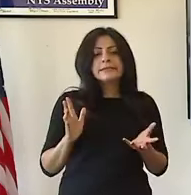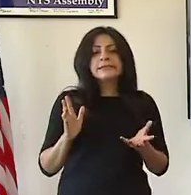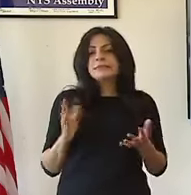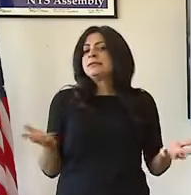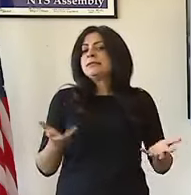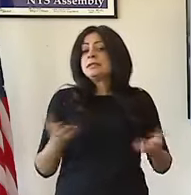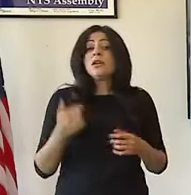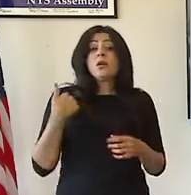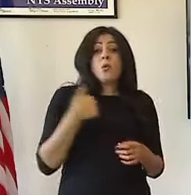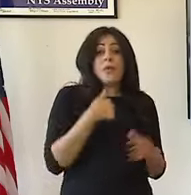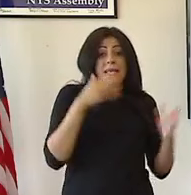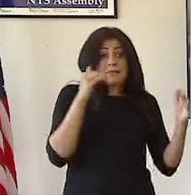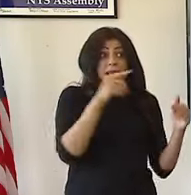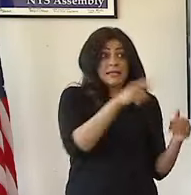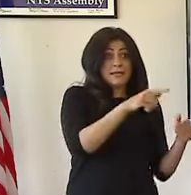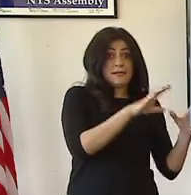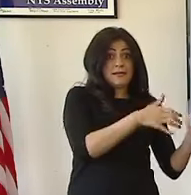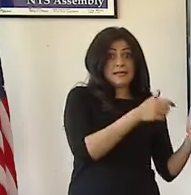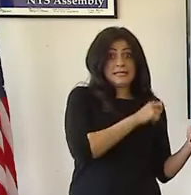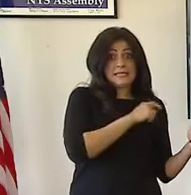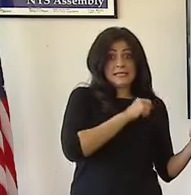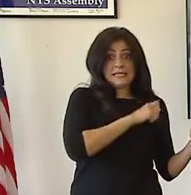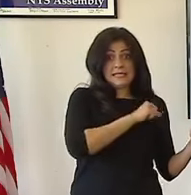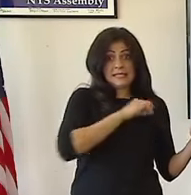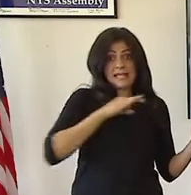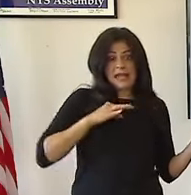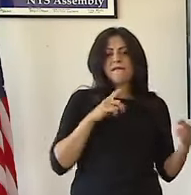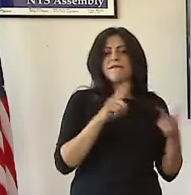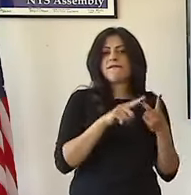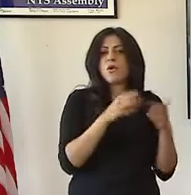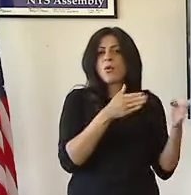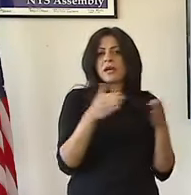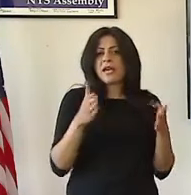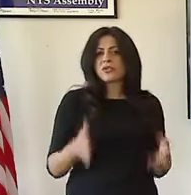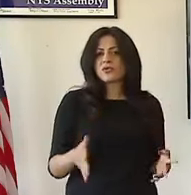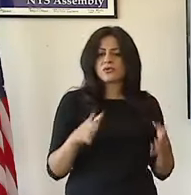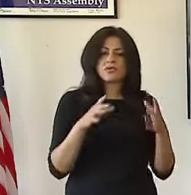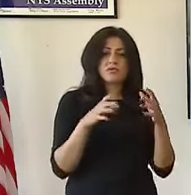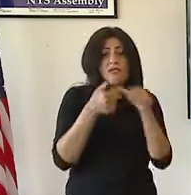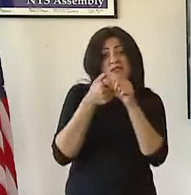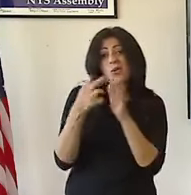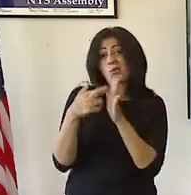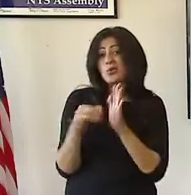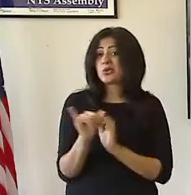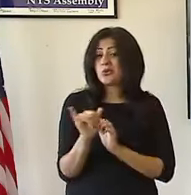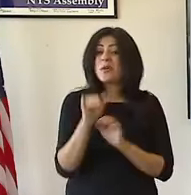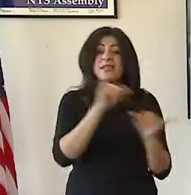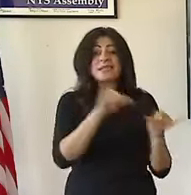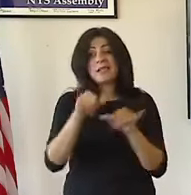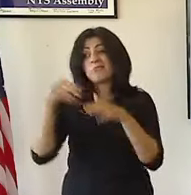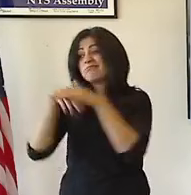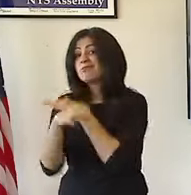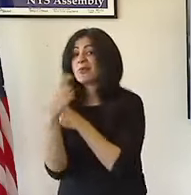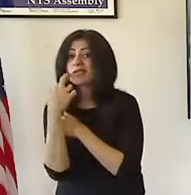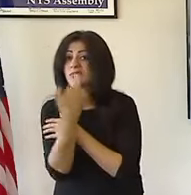that staff and organizers engage in the protocols, just like, for instance, you're going to a restaurant.